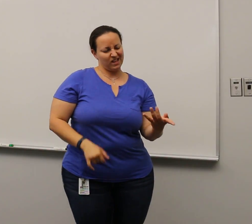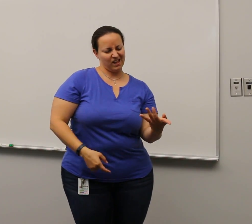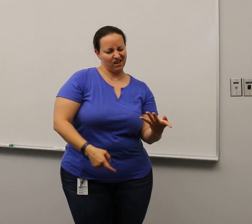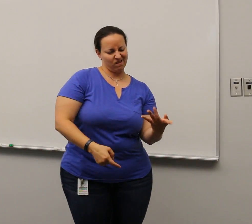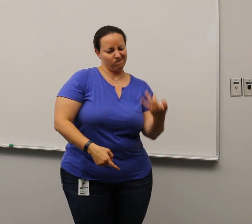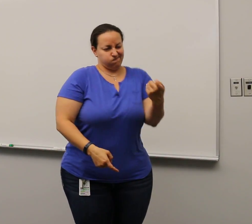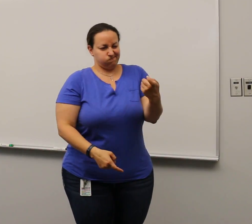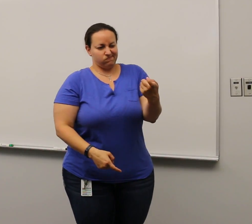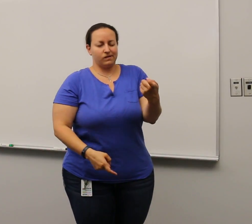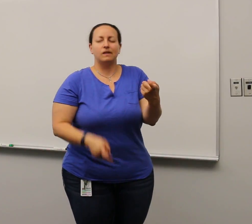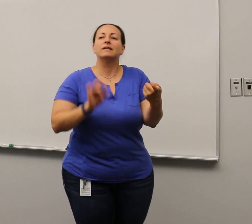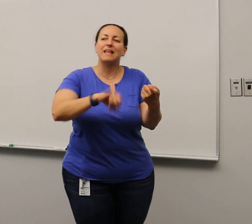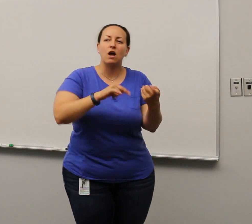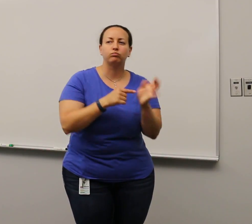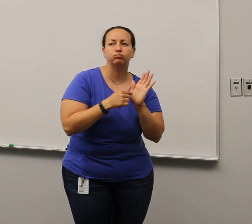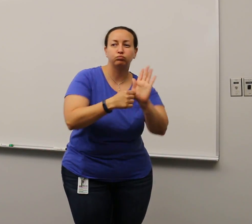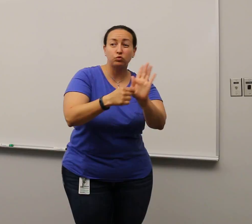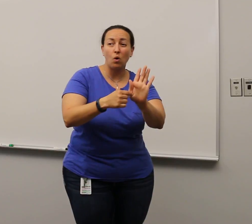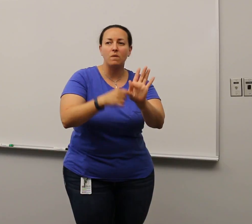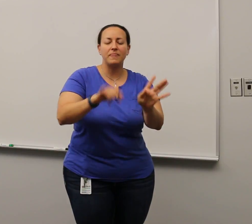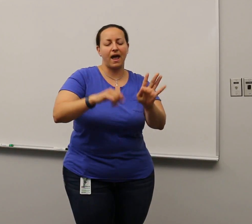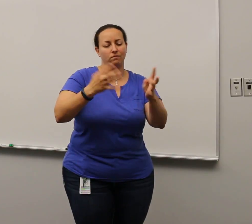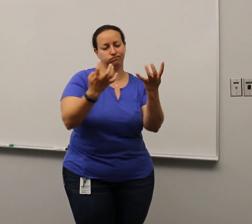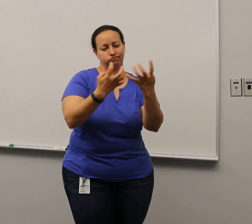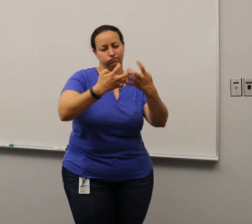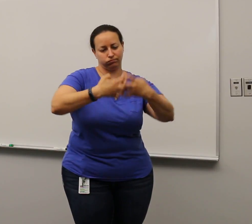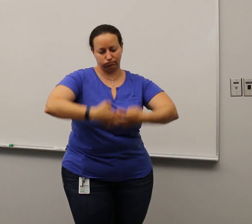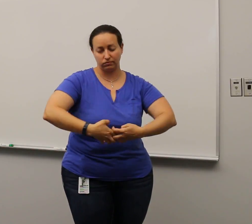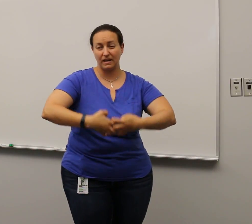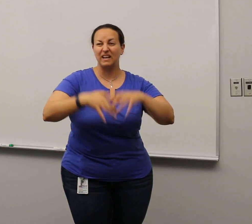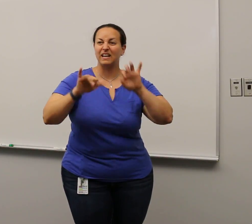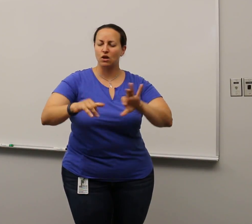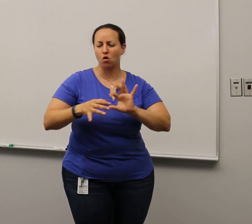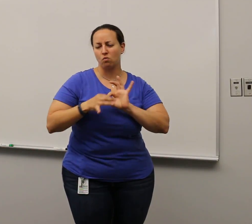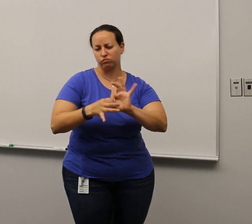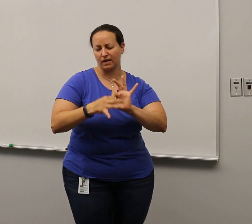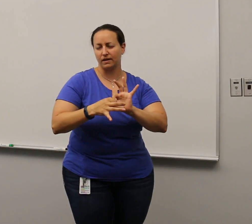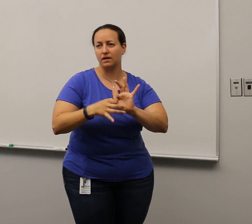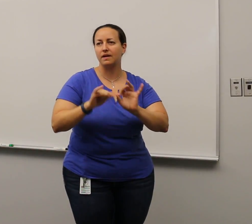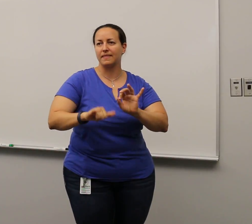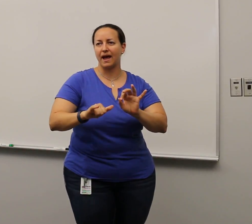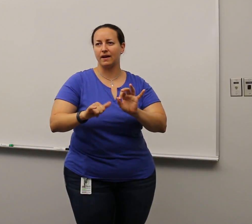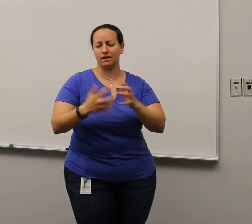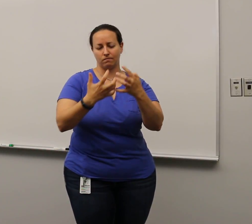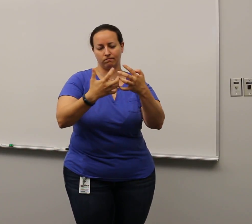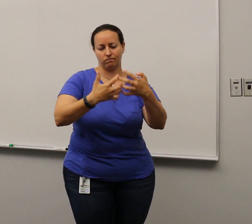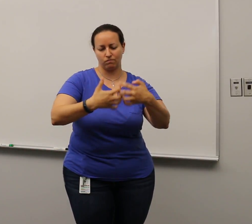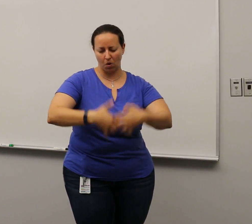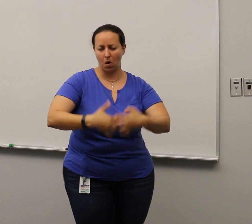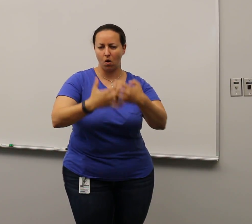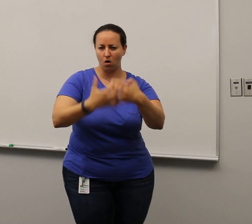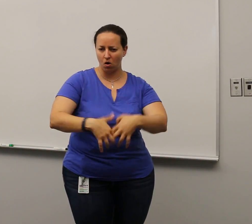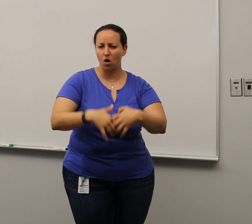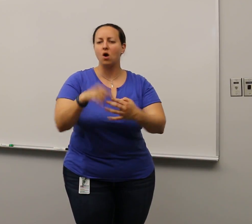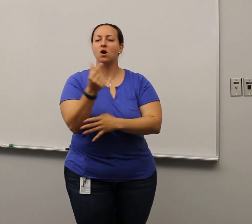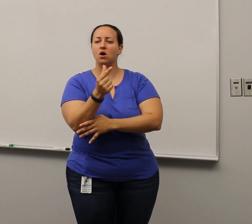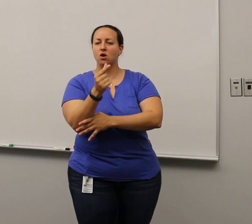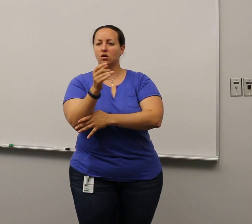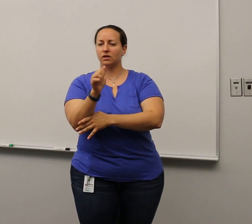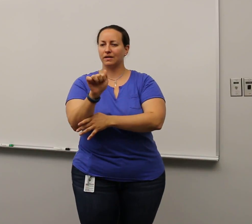times they go around and the relationship between them. The idea is essentially that gears transfer force from one place